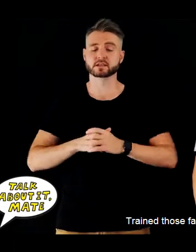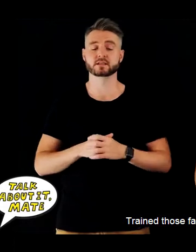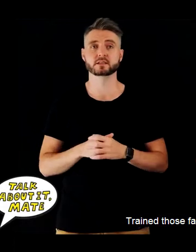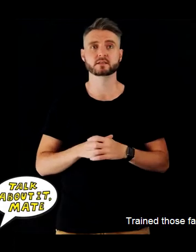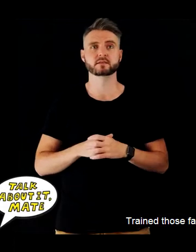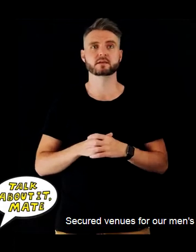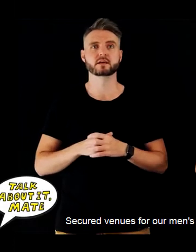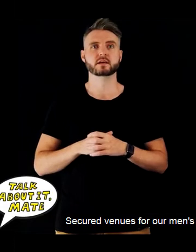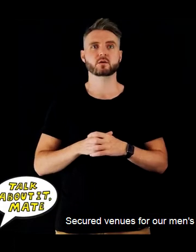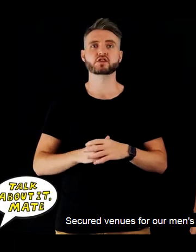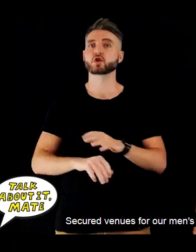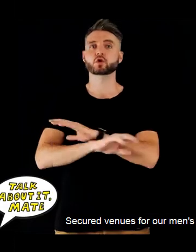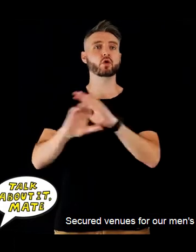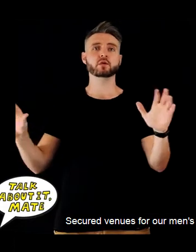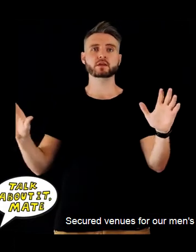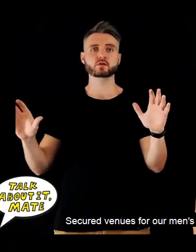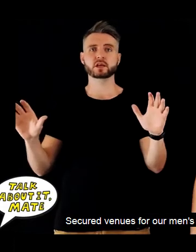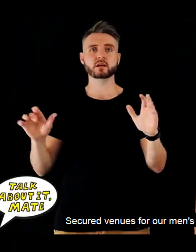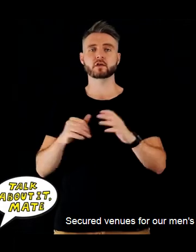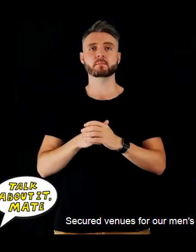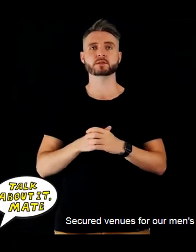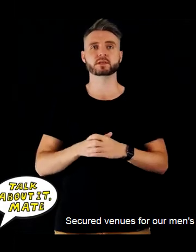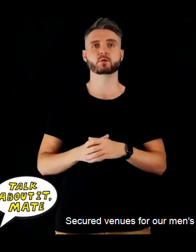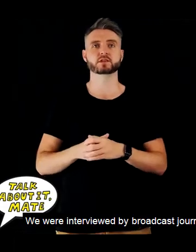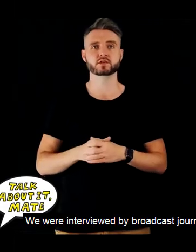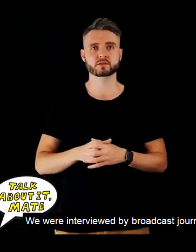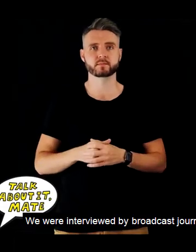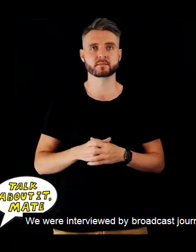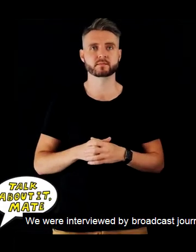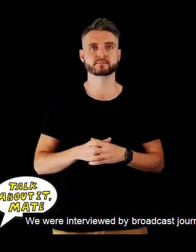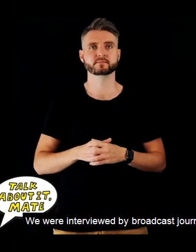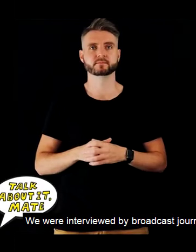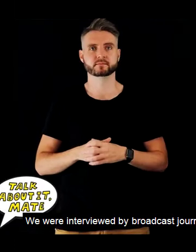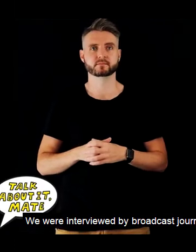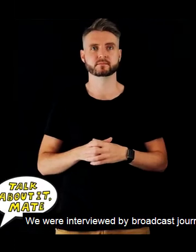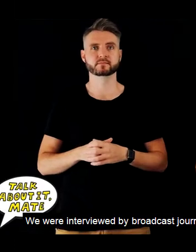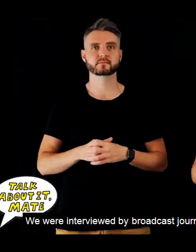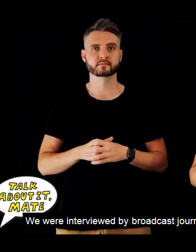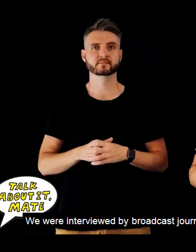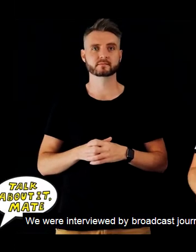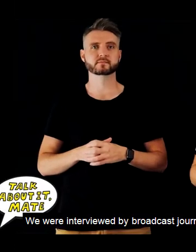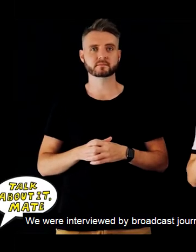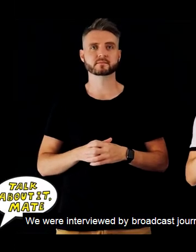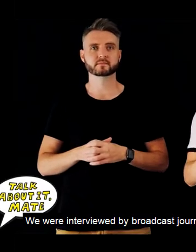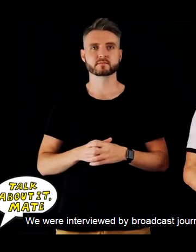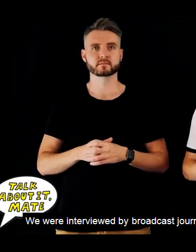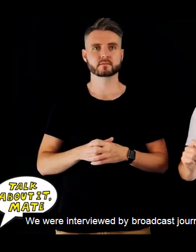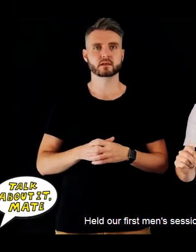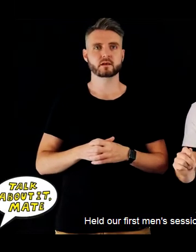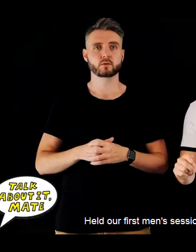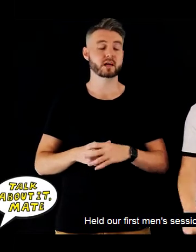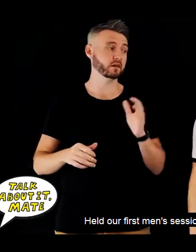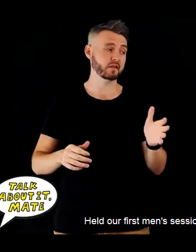those facilitators. Trained those facilitators. We've secured all the venues we needed for our men's peer support sessions. We were interviewed by broadcast journalist Zaina Zinati for her article